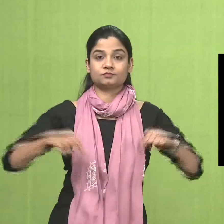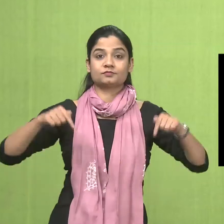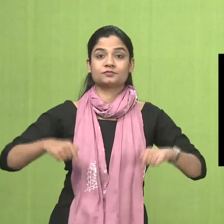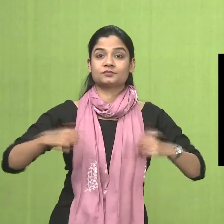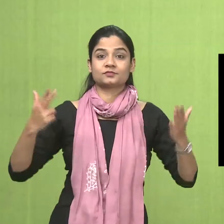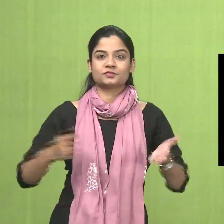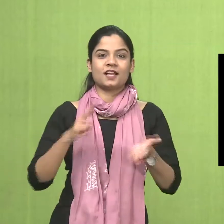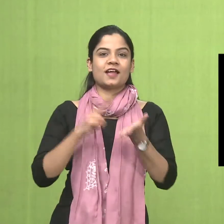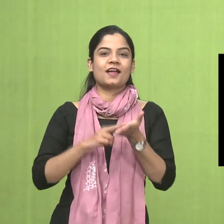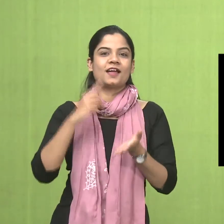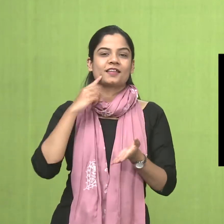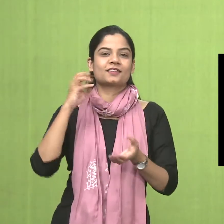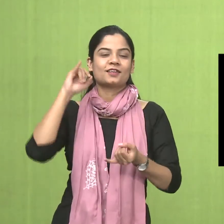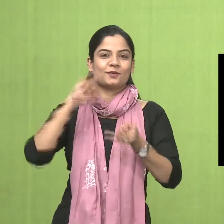Welcome to NIOS, dear learners.